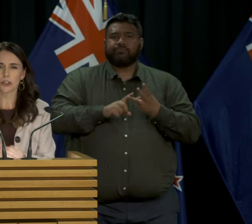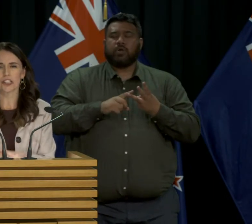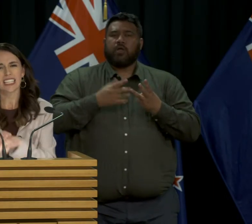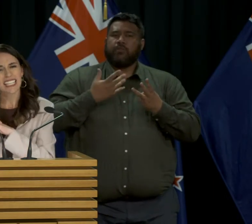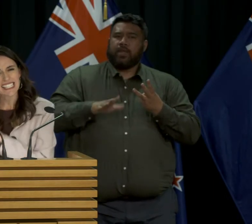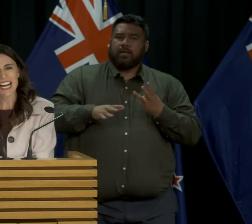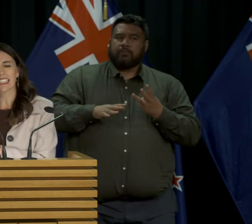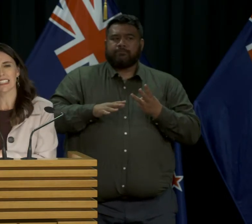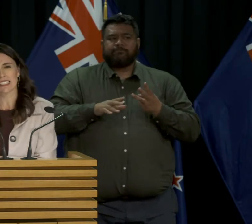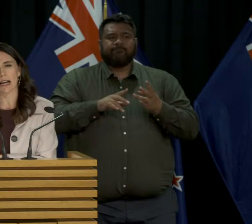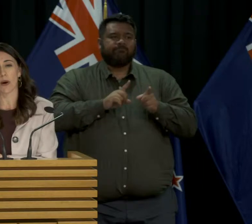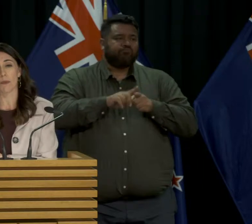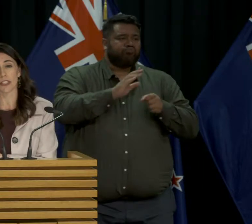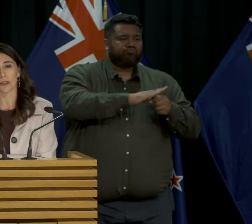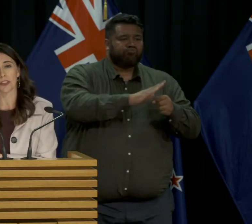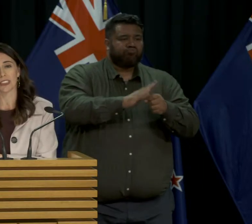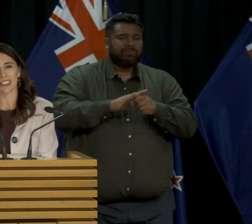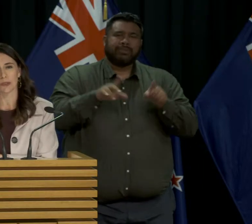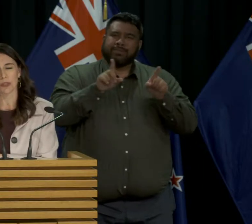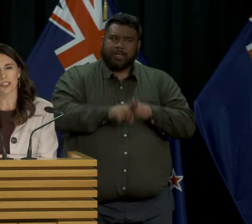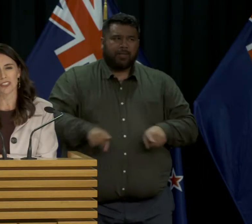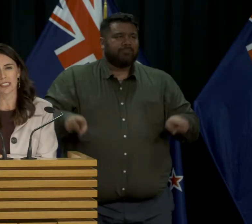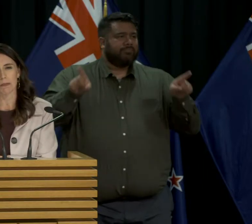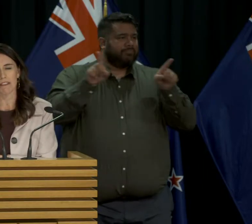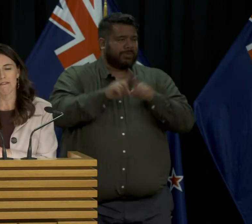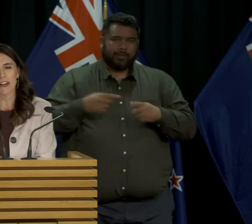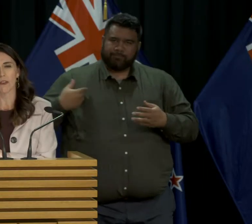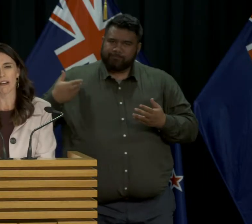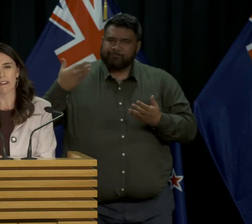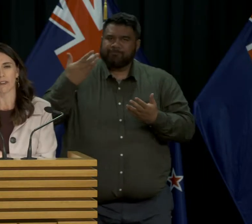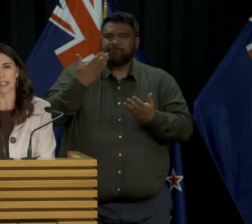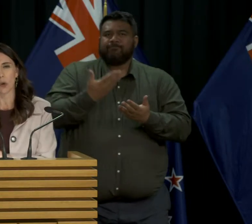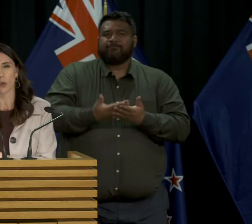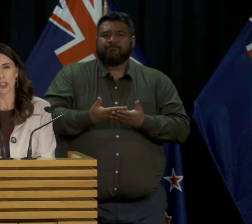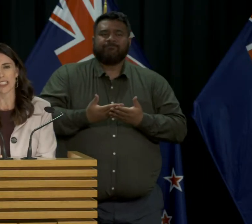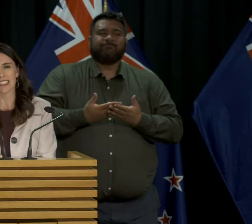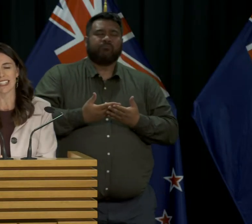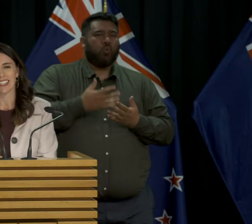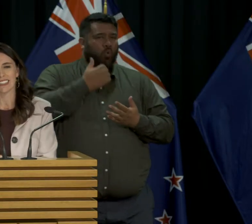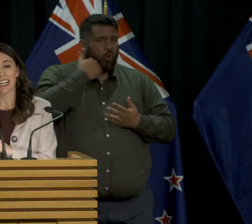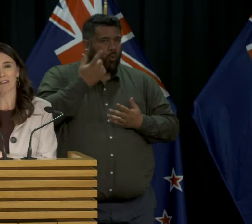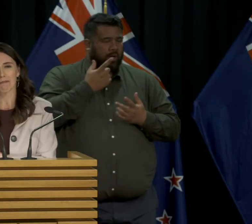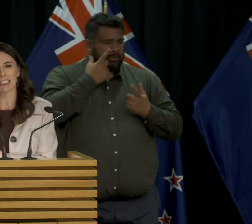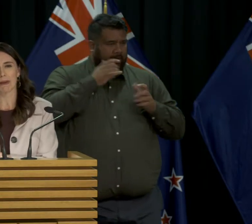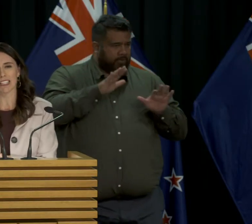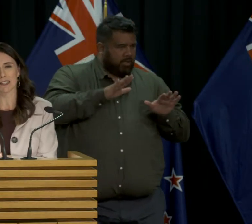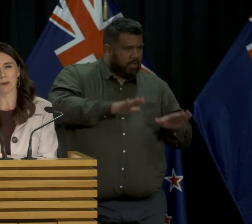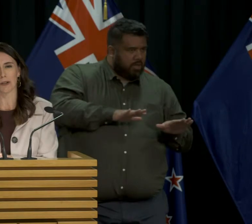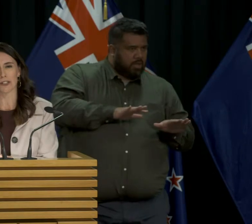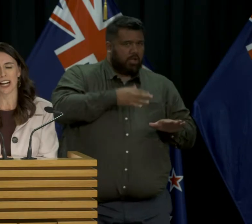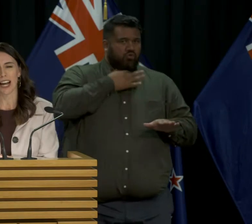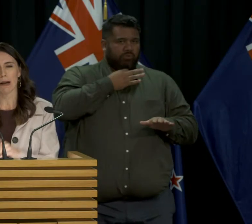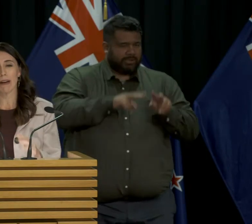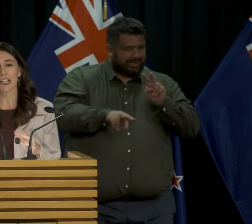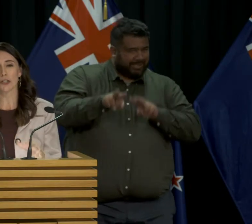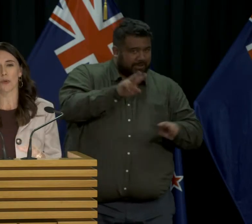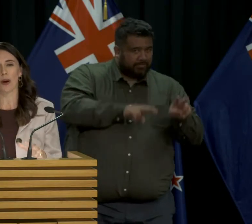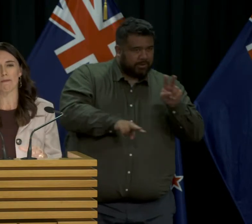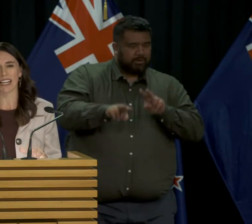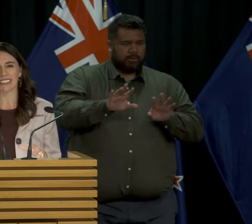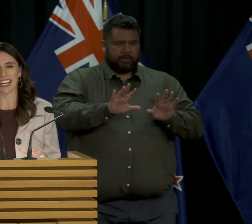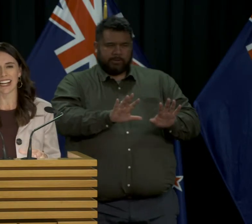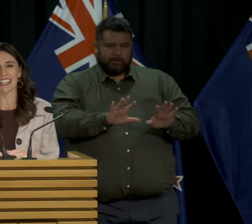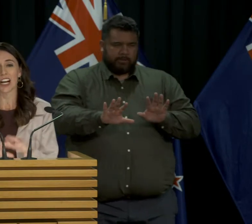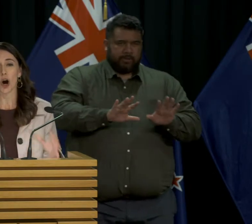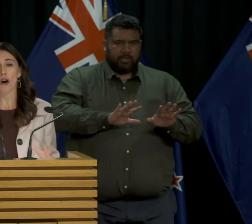any incursion in exactly the same way we do in New Zealand, which is to be very, very cautious, take a risk-based approach, and make sure